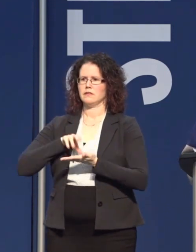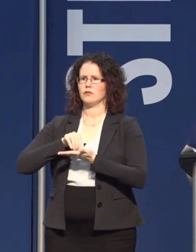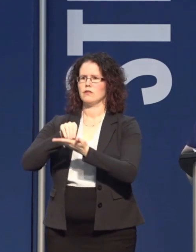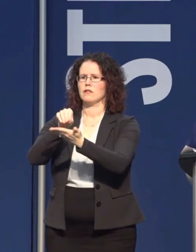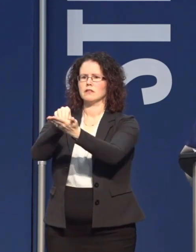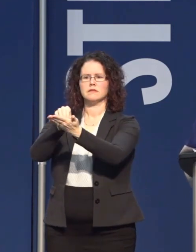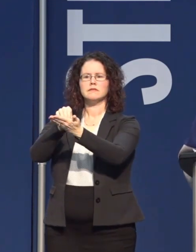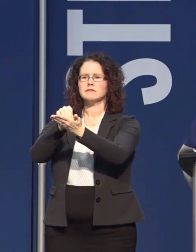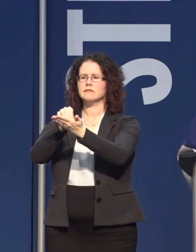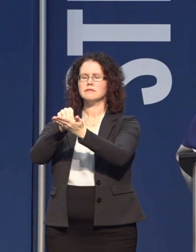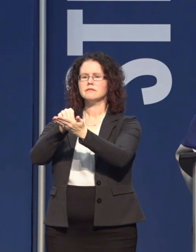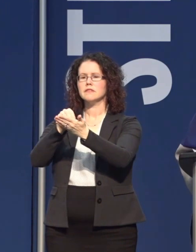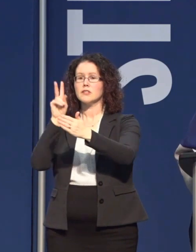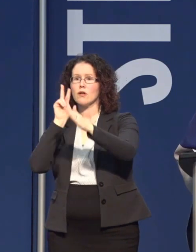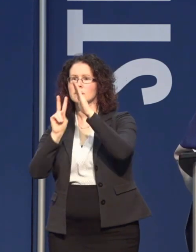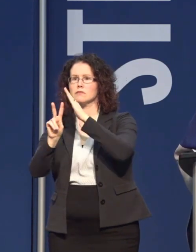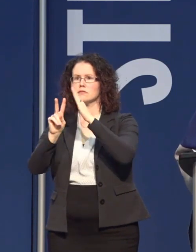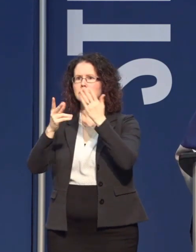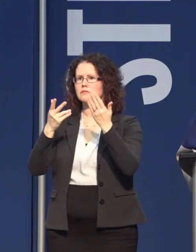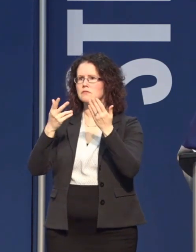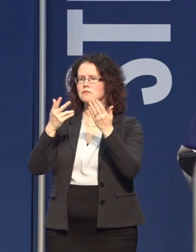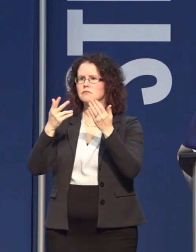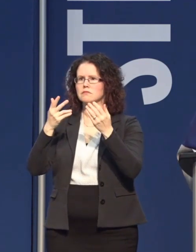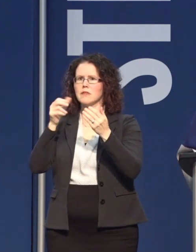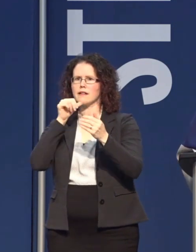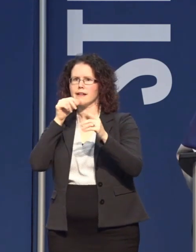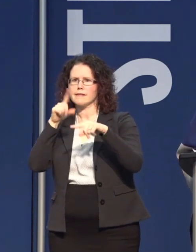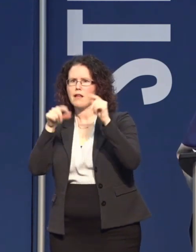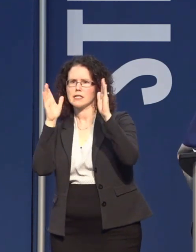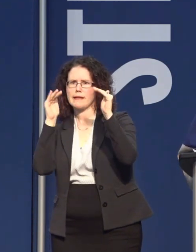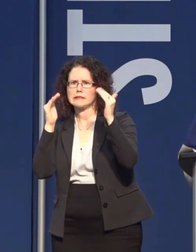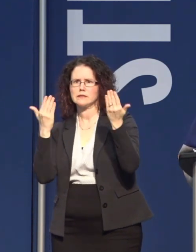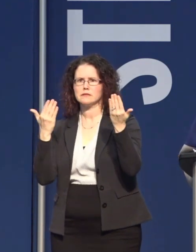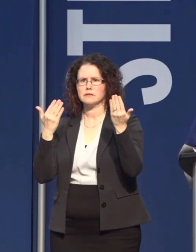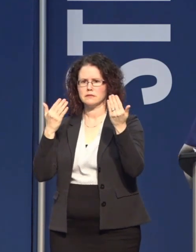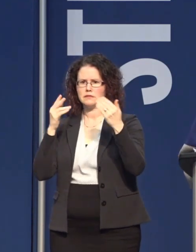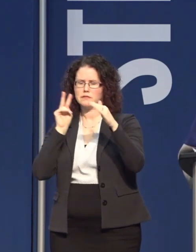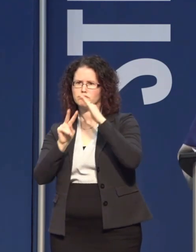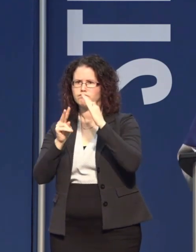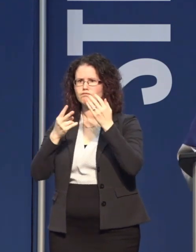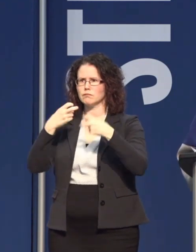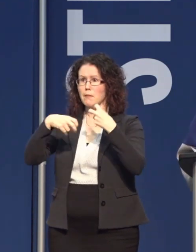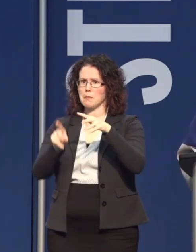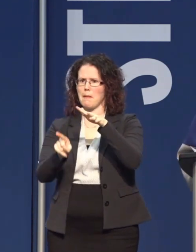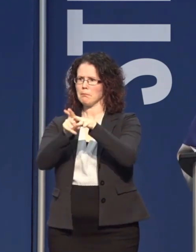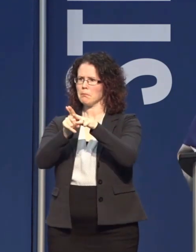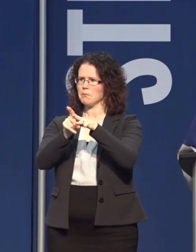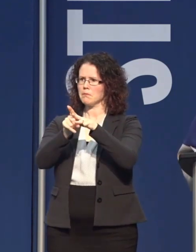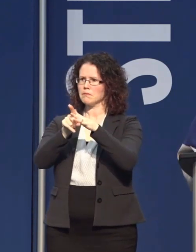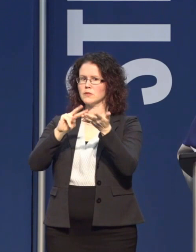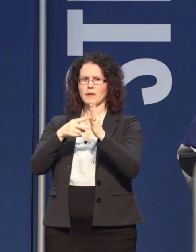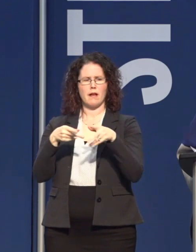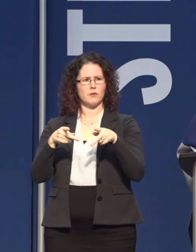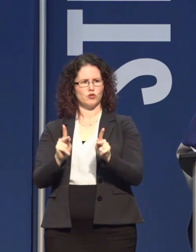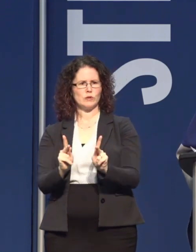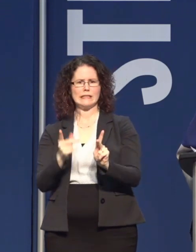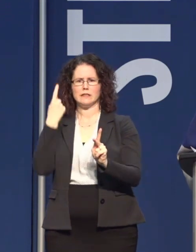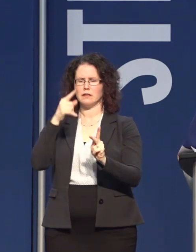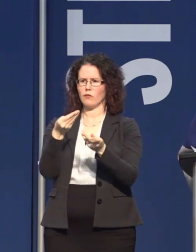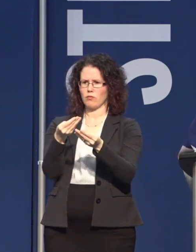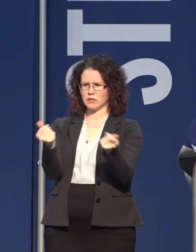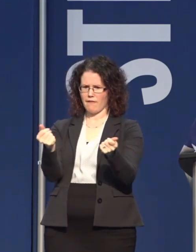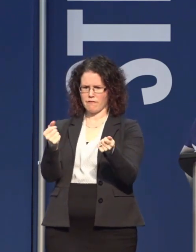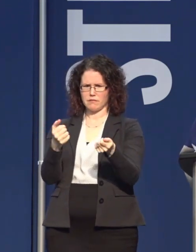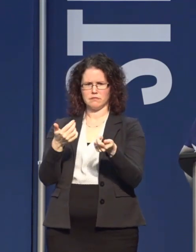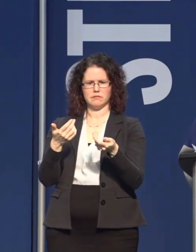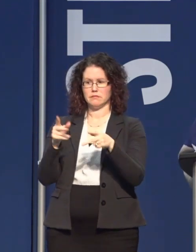called upon to solve a problem at work, to pursue an entrepreneurial opportunity, or to simply provide a helping hand to